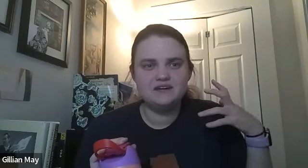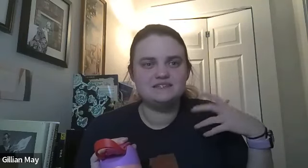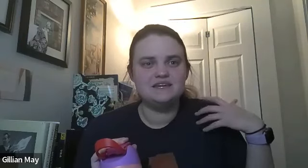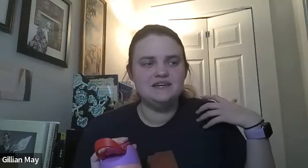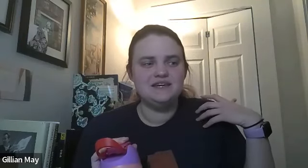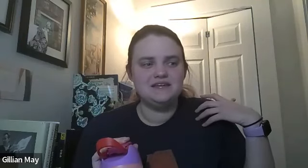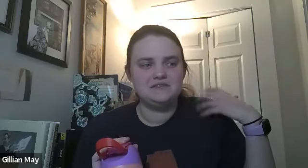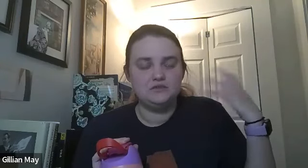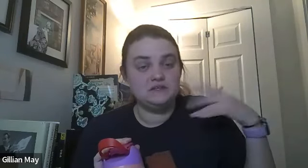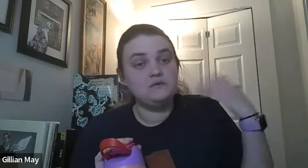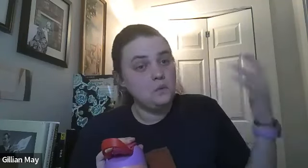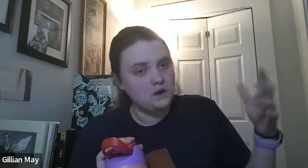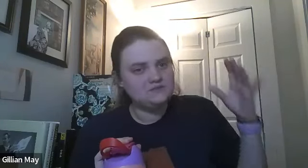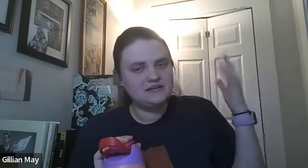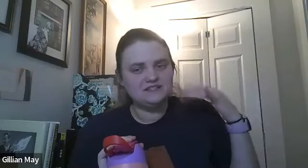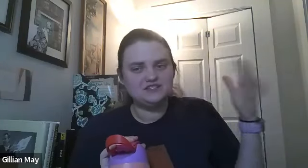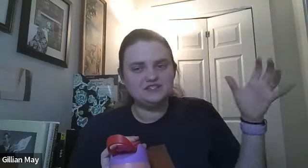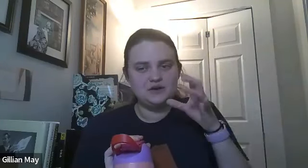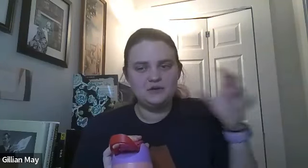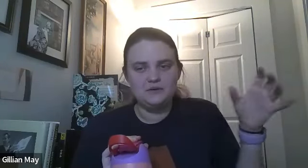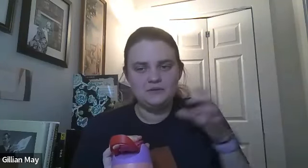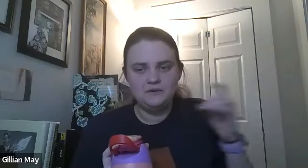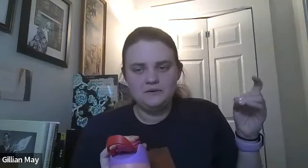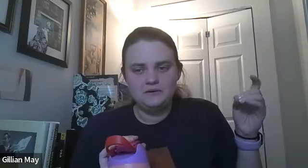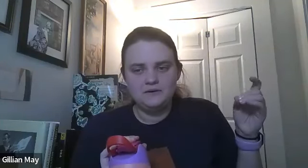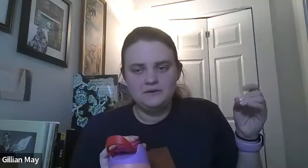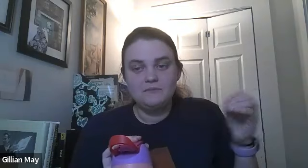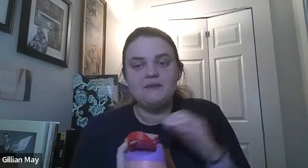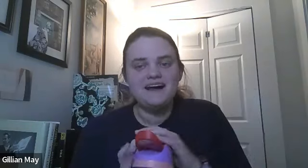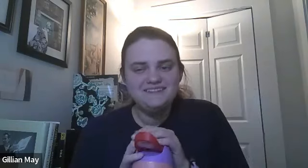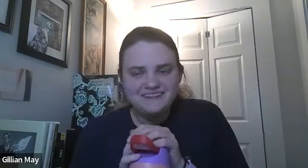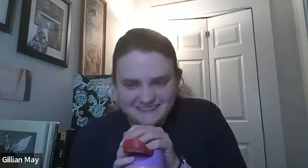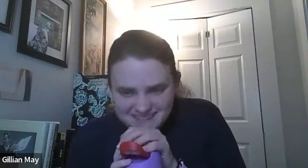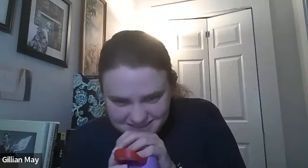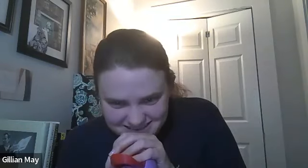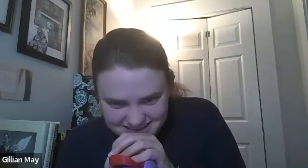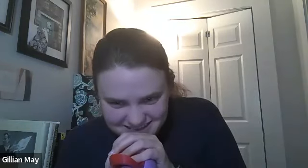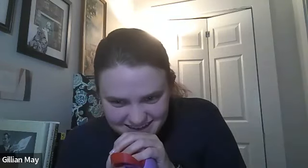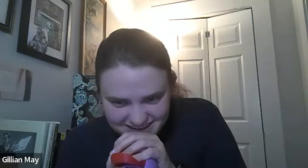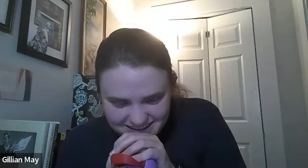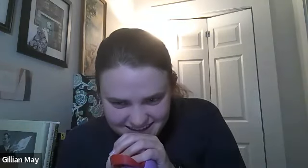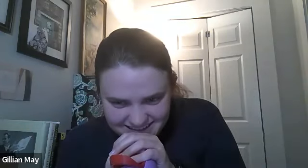because or different words because it's so mild